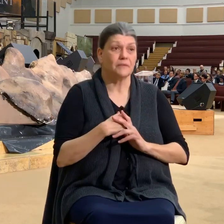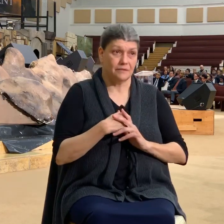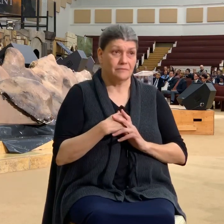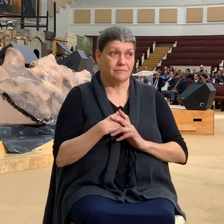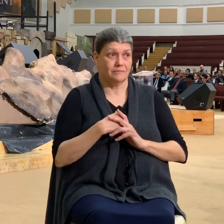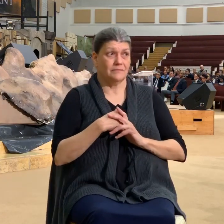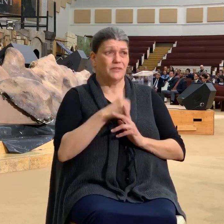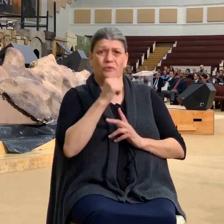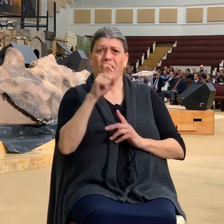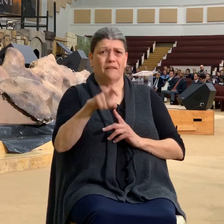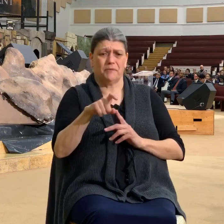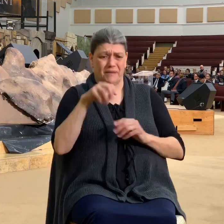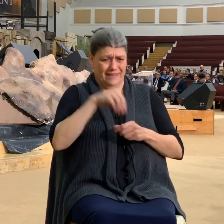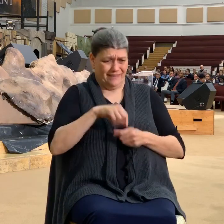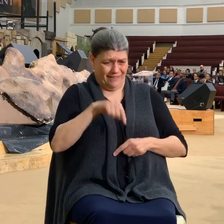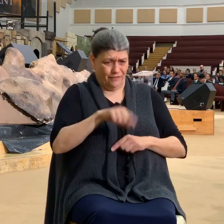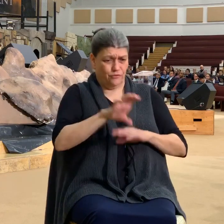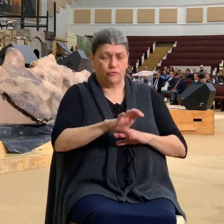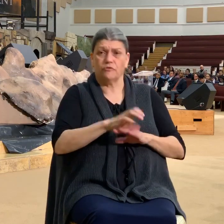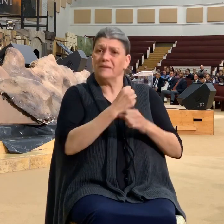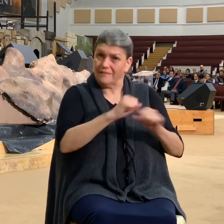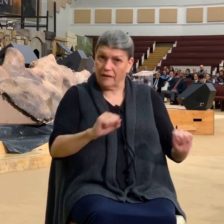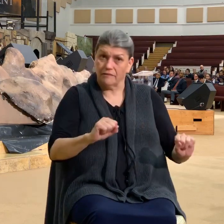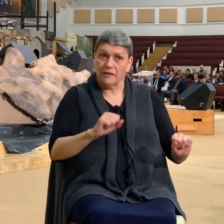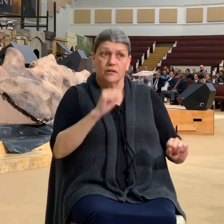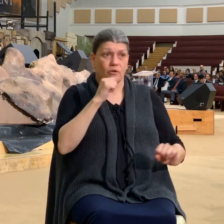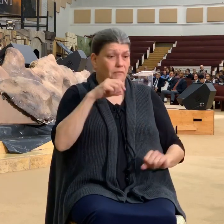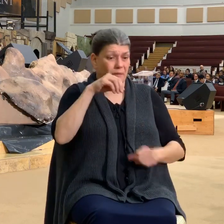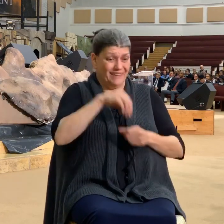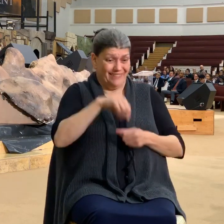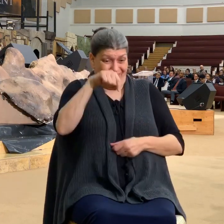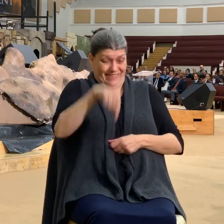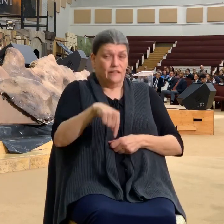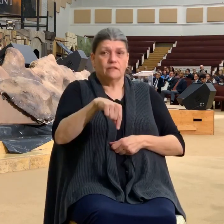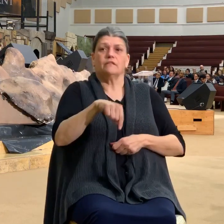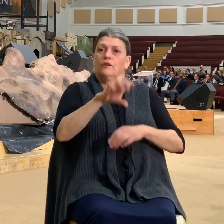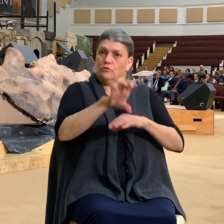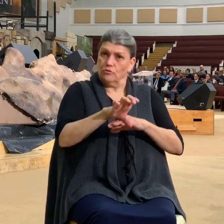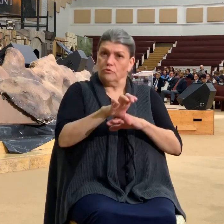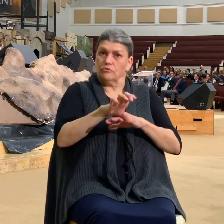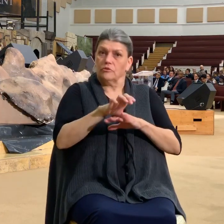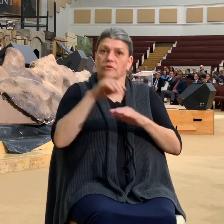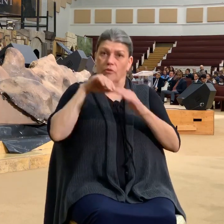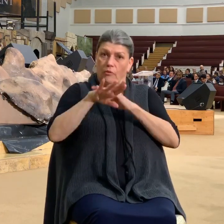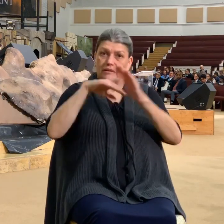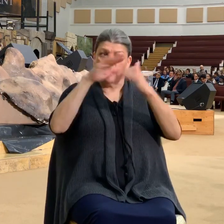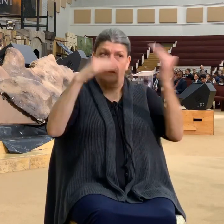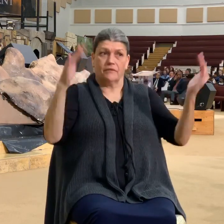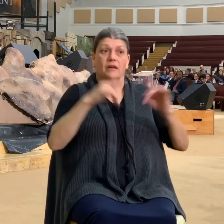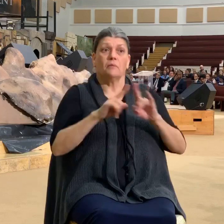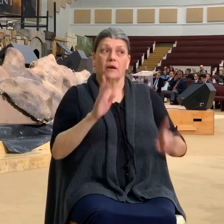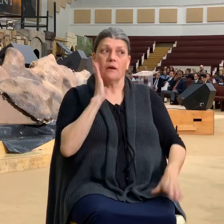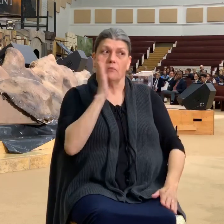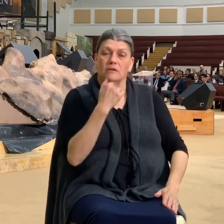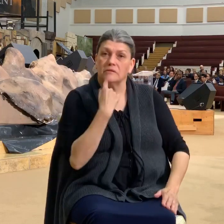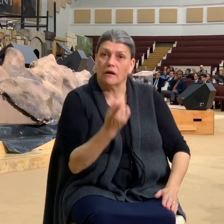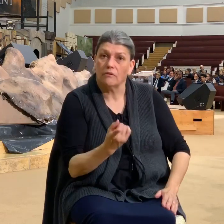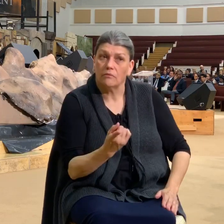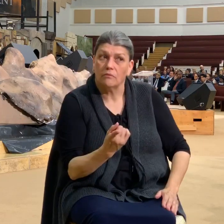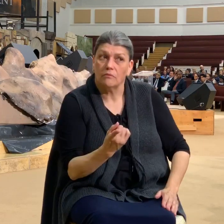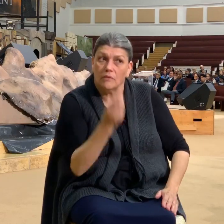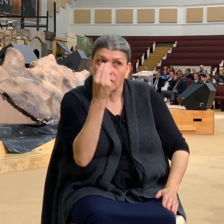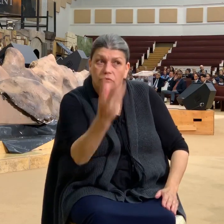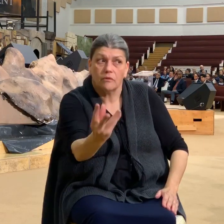don't have to be in this church to be saved. You don't have to be in this church to go to heaven. But I will tell you, you